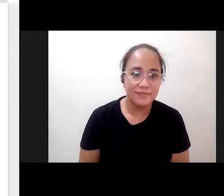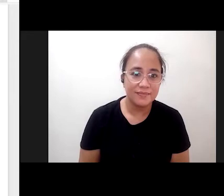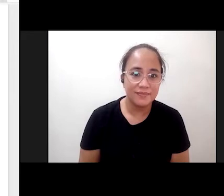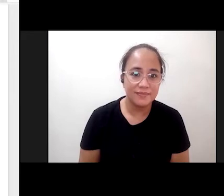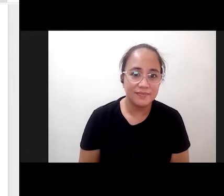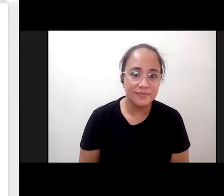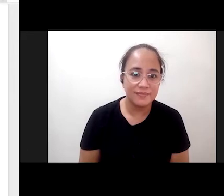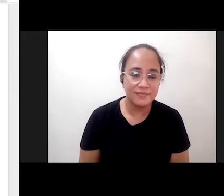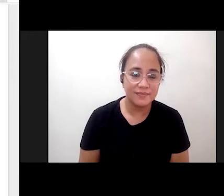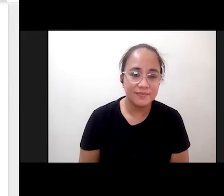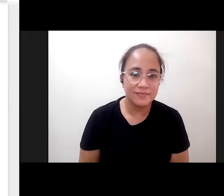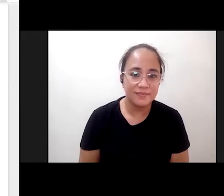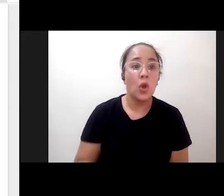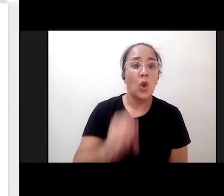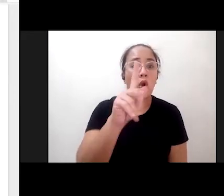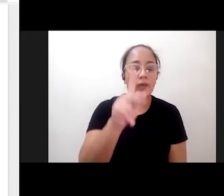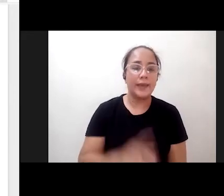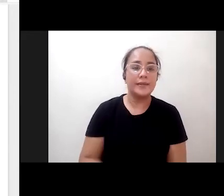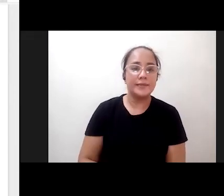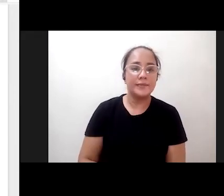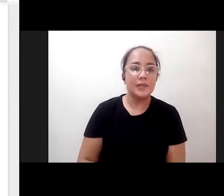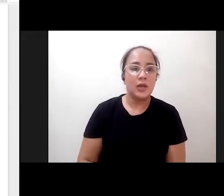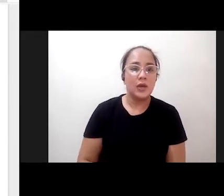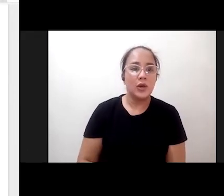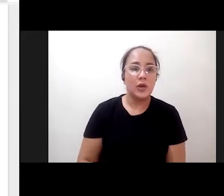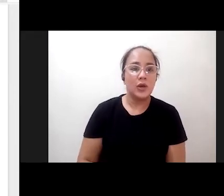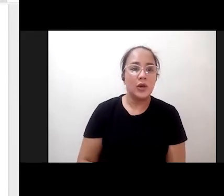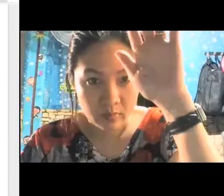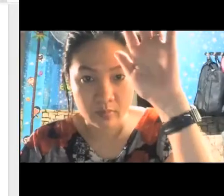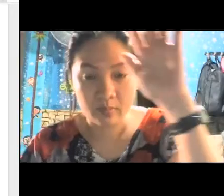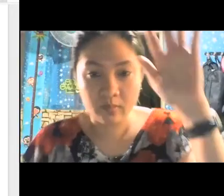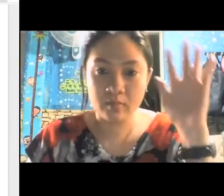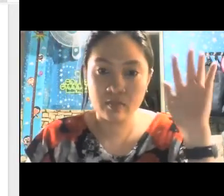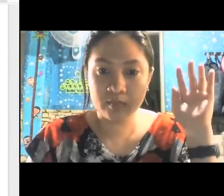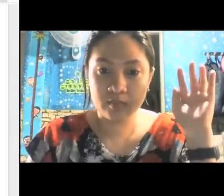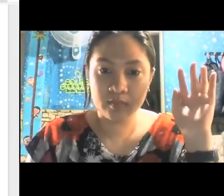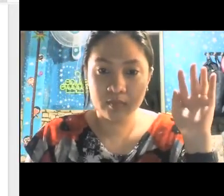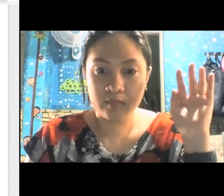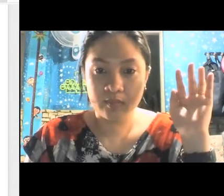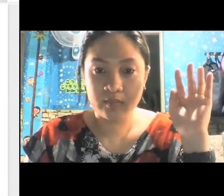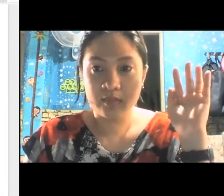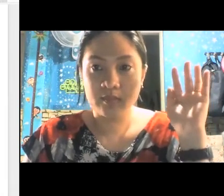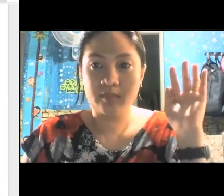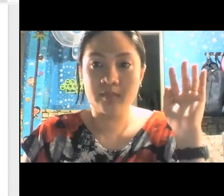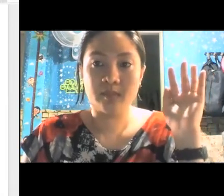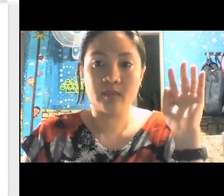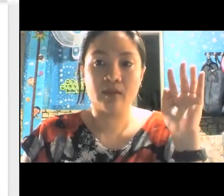Okay, let's change it around a little So bit. Meng is saying,